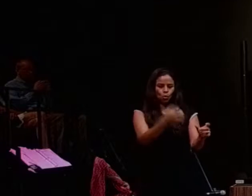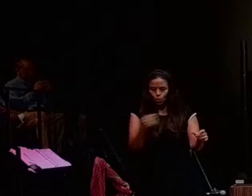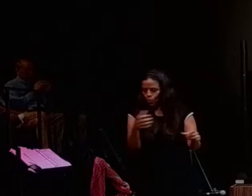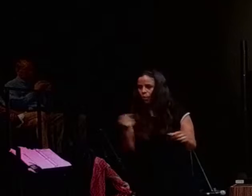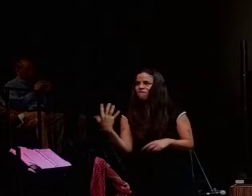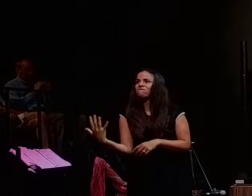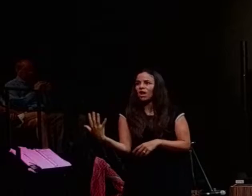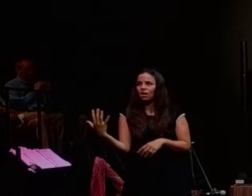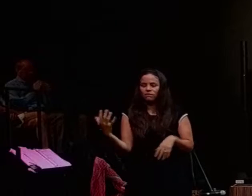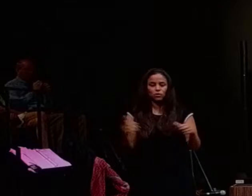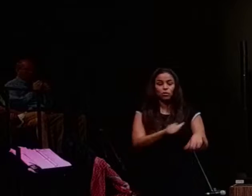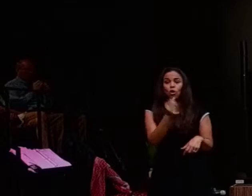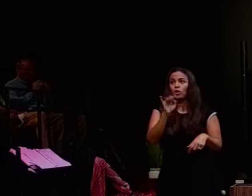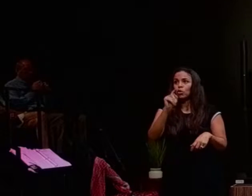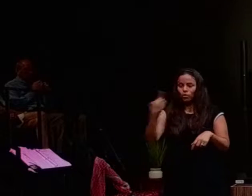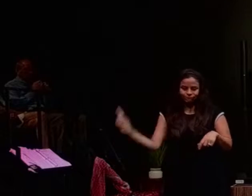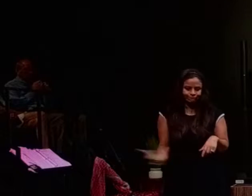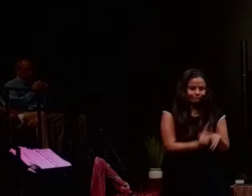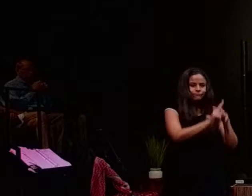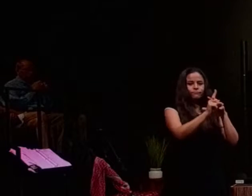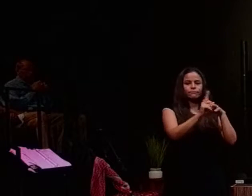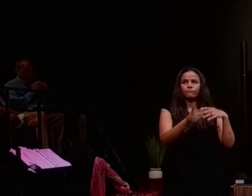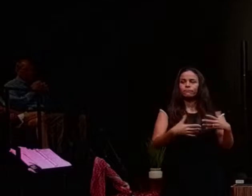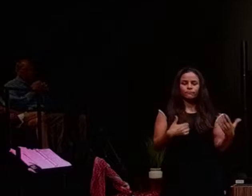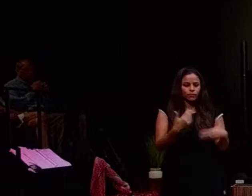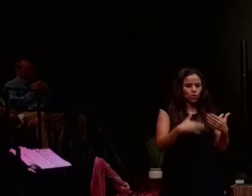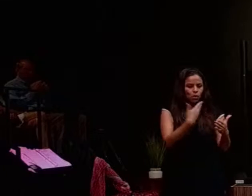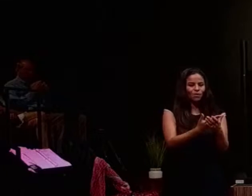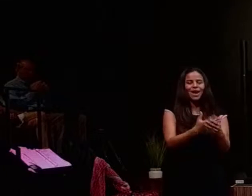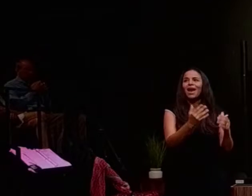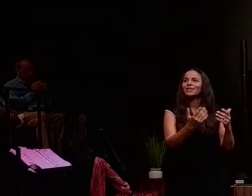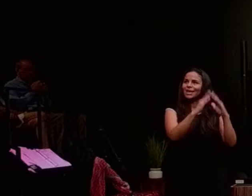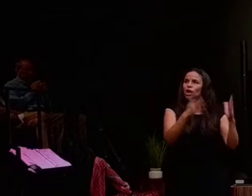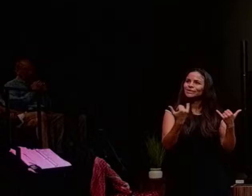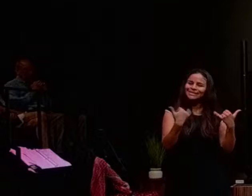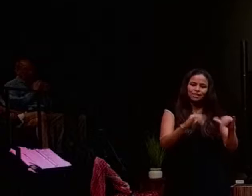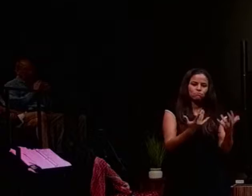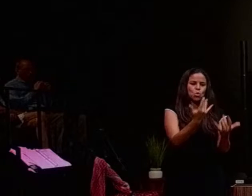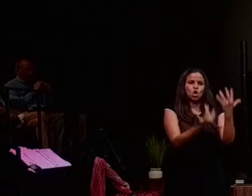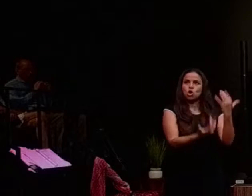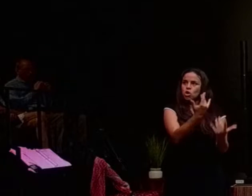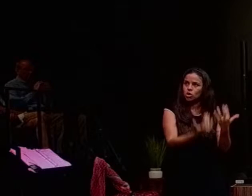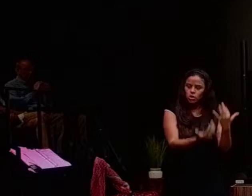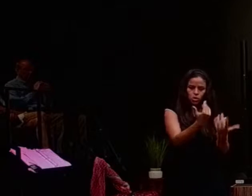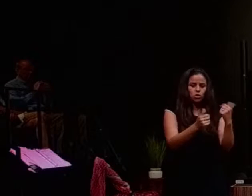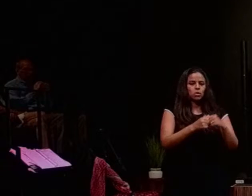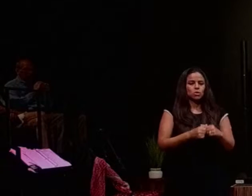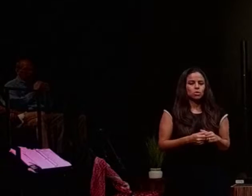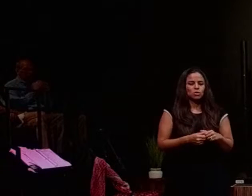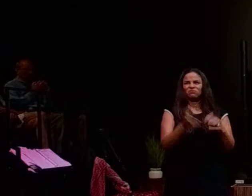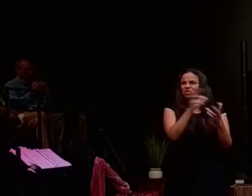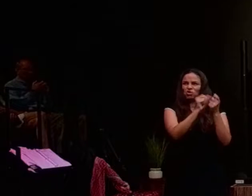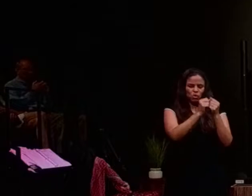I was that biggest second unit on scene, and we come pulling in. On fire, house is still burning, fire still doing